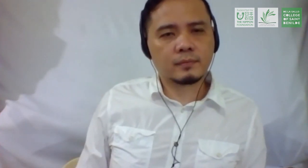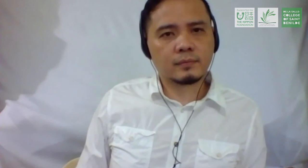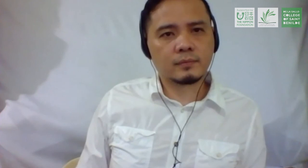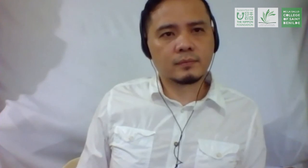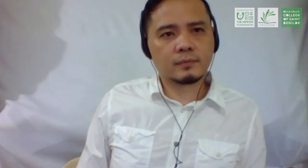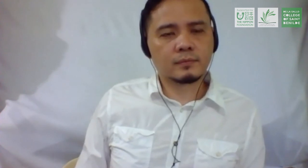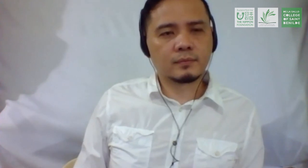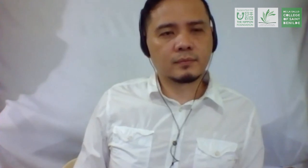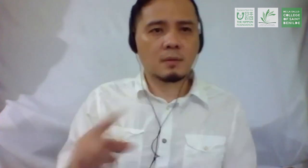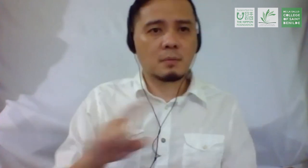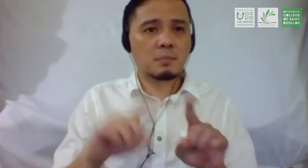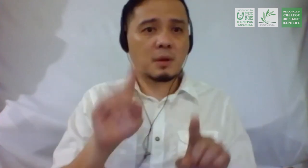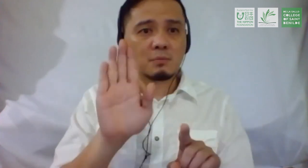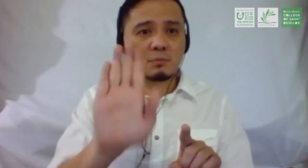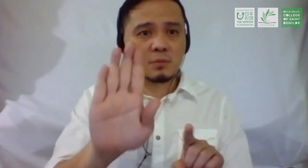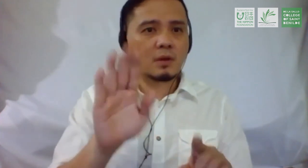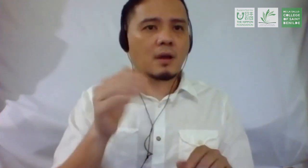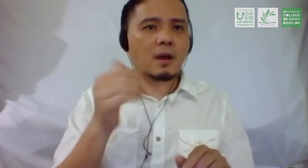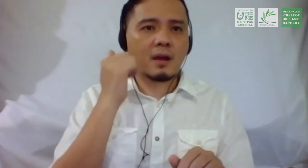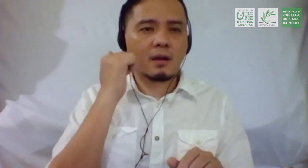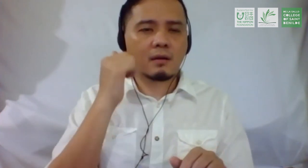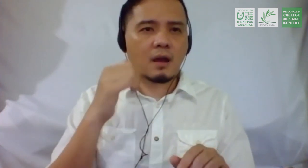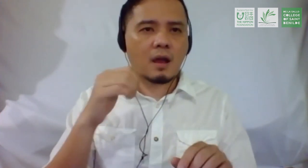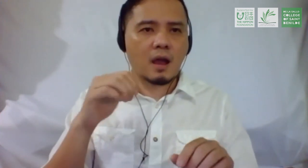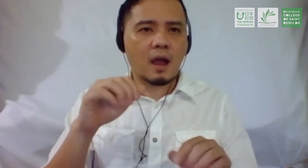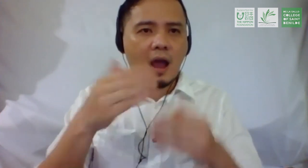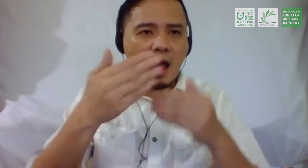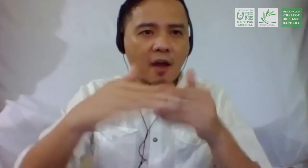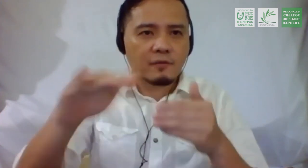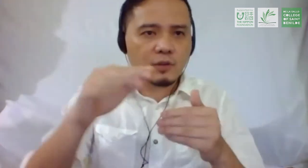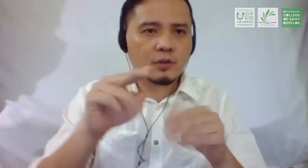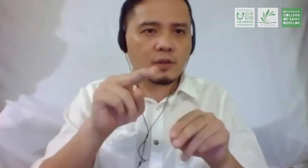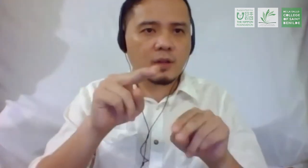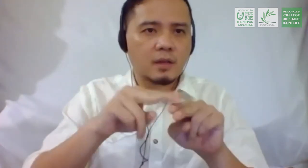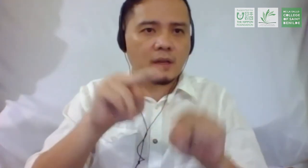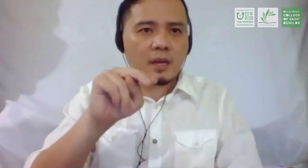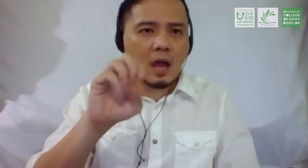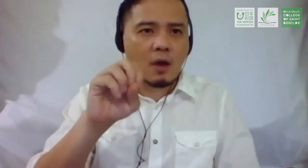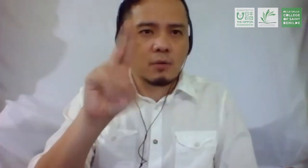noun. So we need to investigate that.